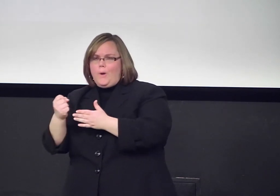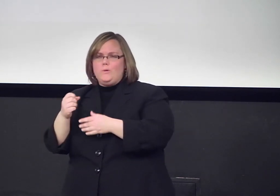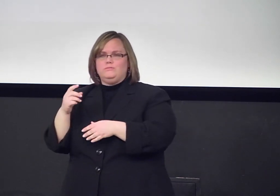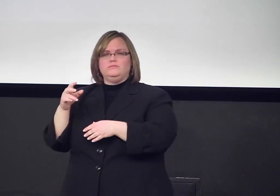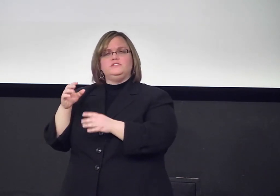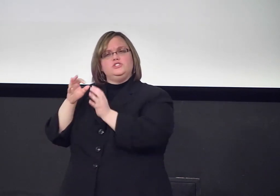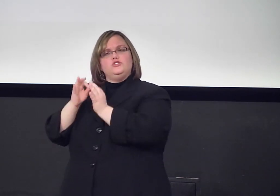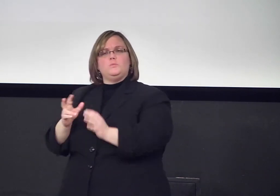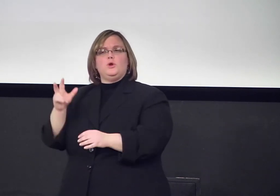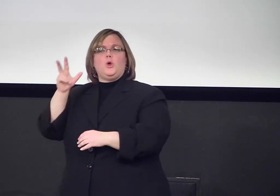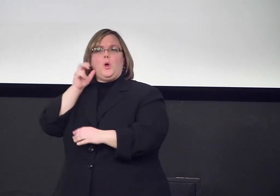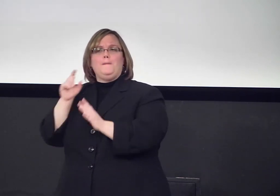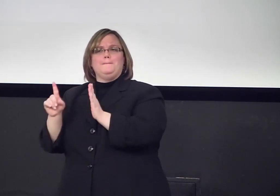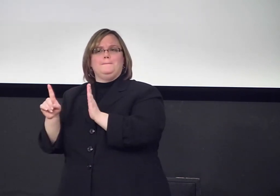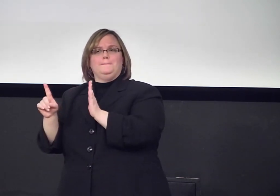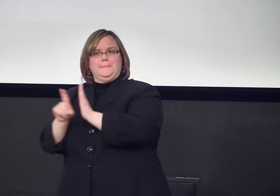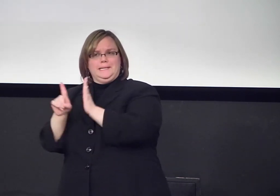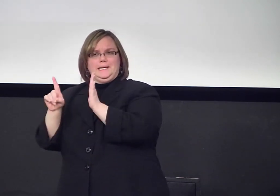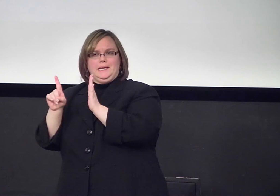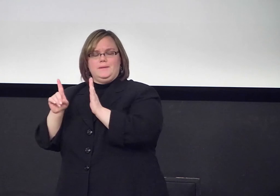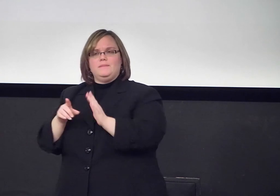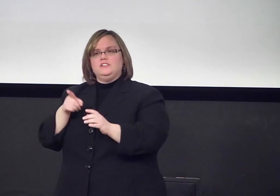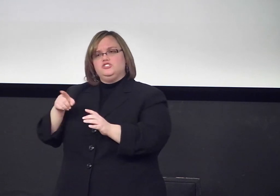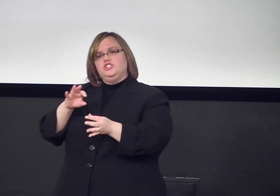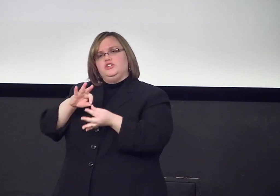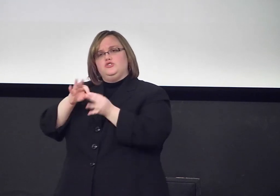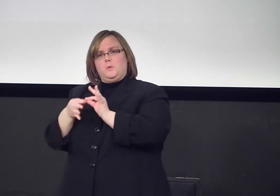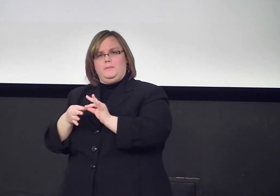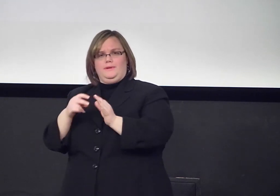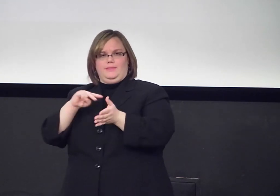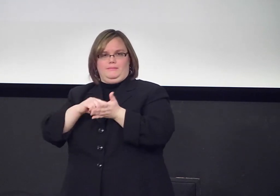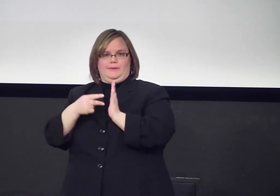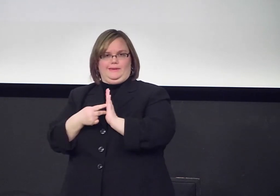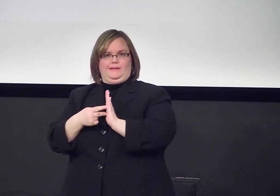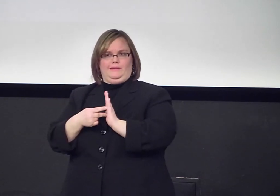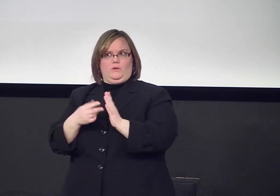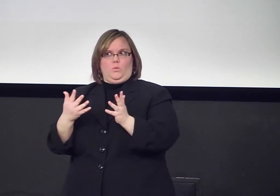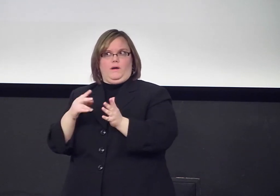But something happens in terms of timing, and she heard the beep,